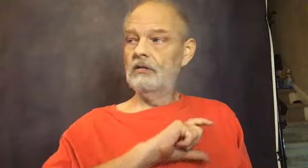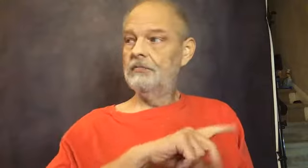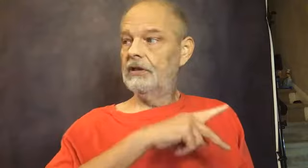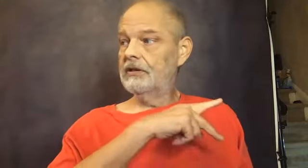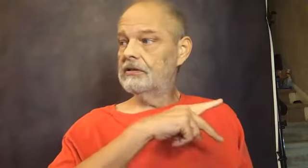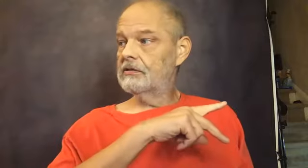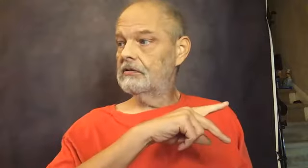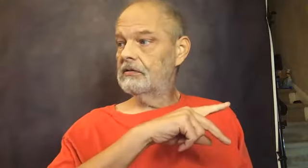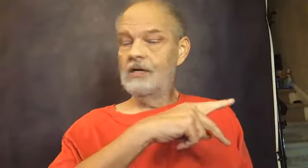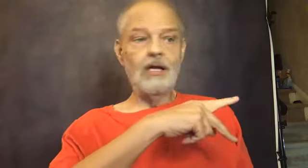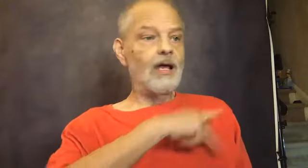Police.